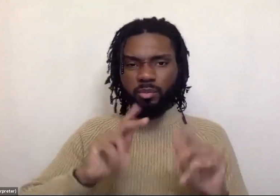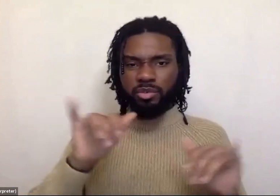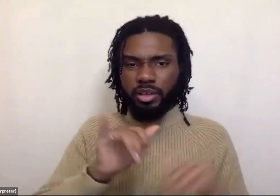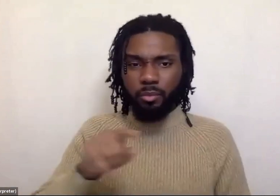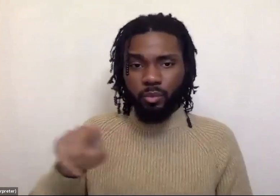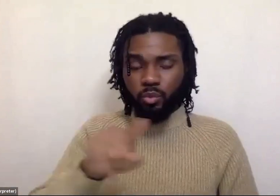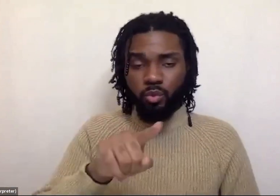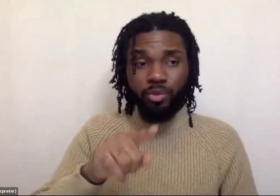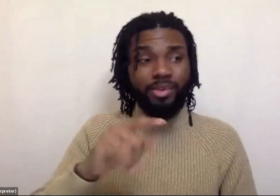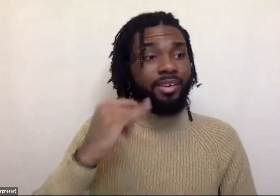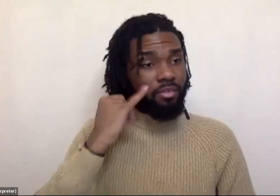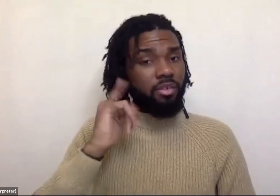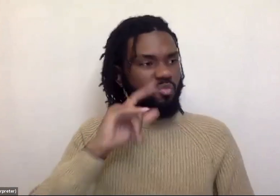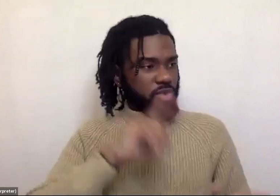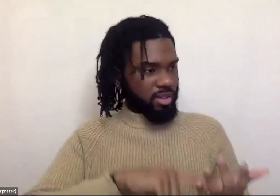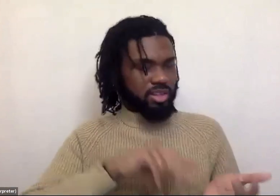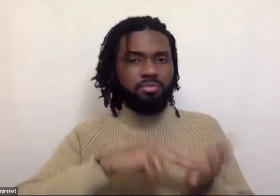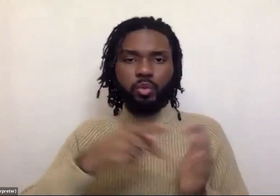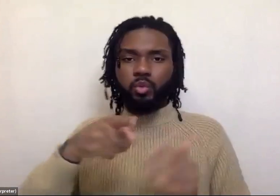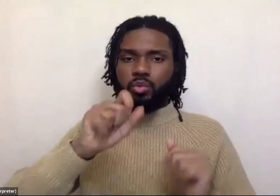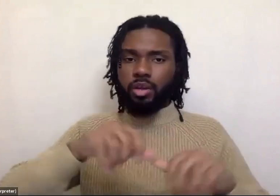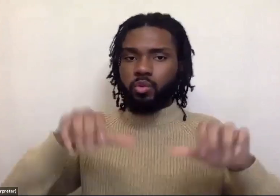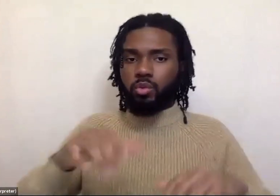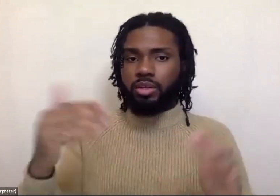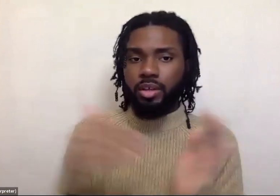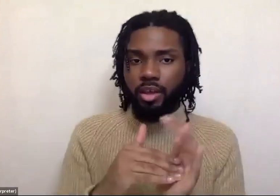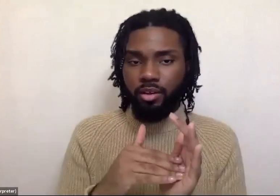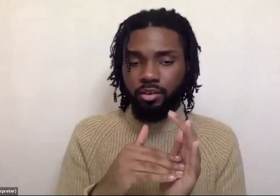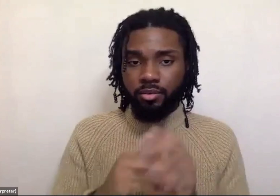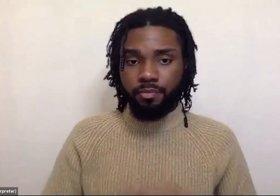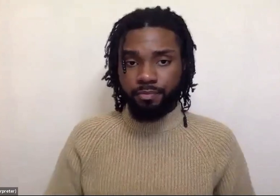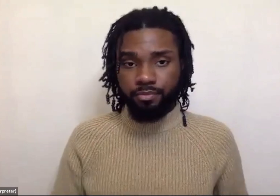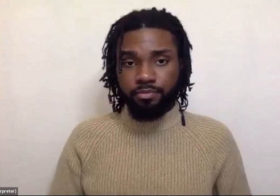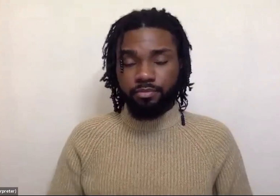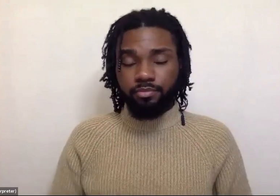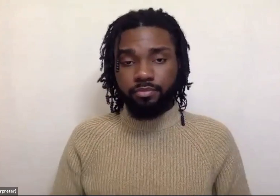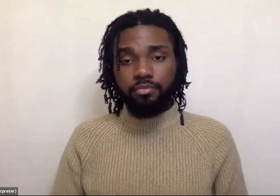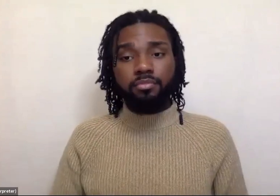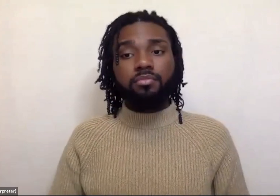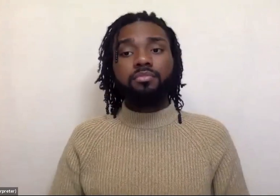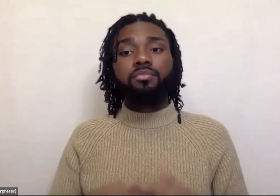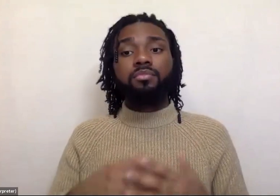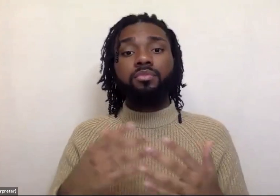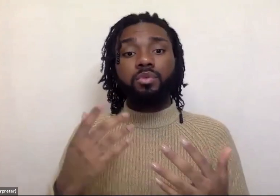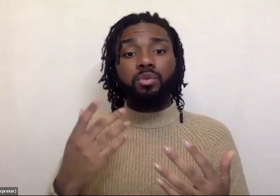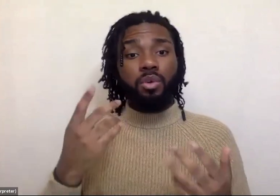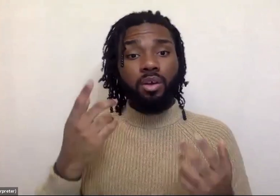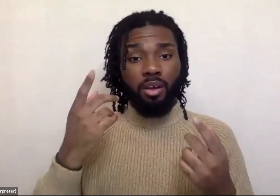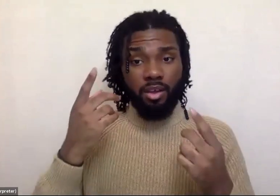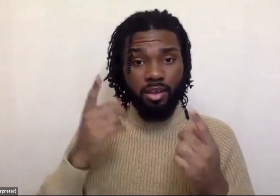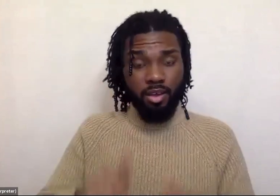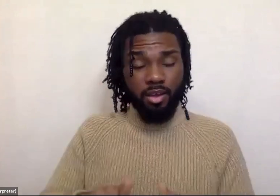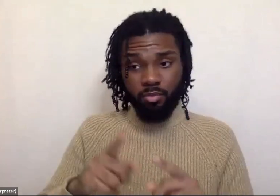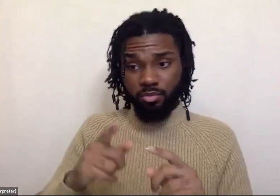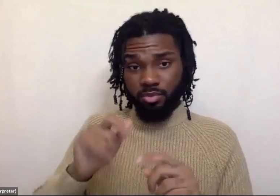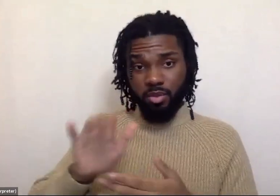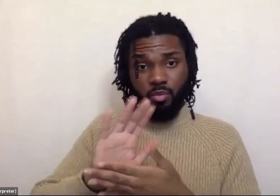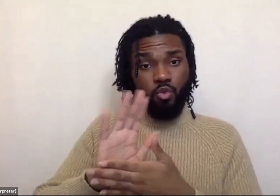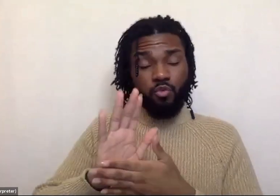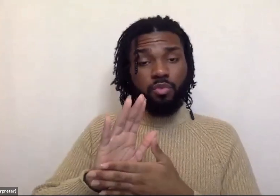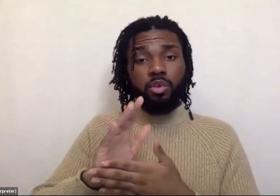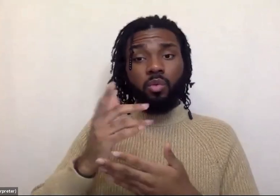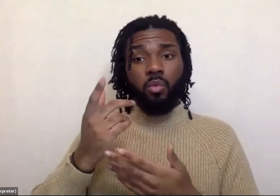it again. And then all those other crazy people, they win. So what EYES does, and it breaks with what is out there